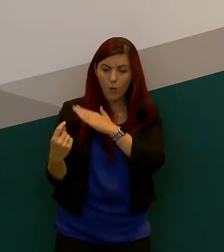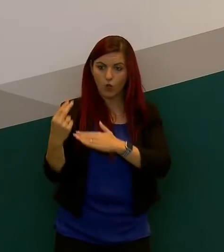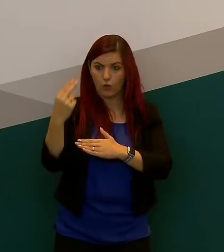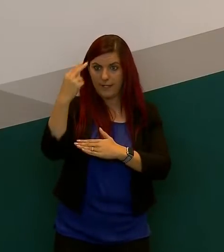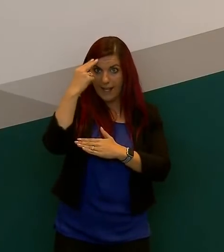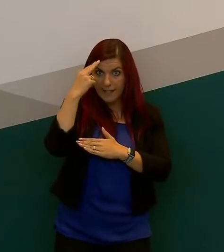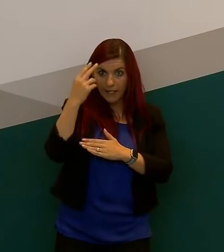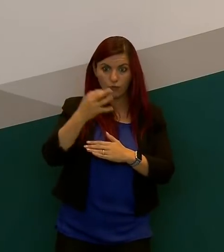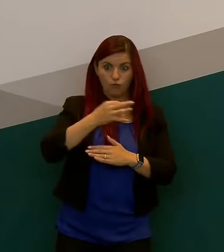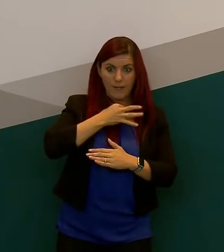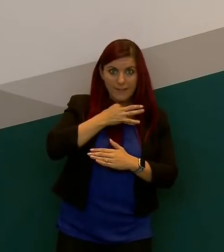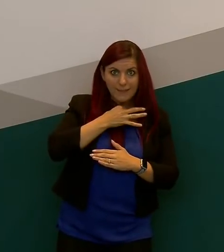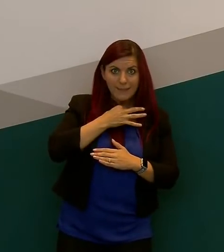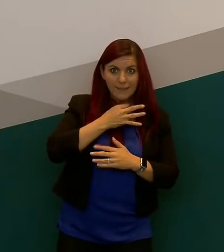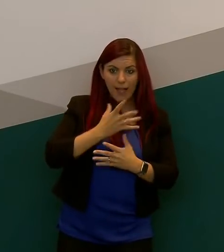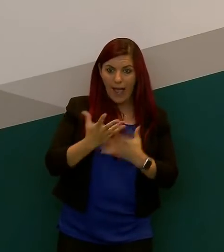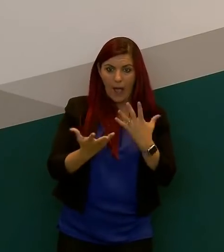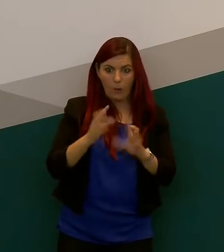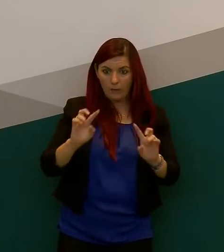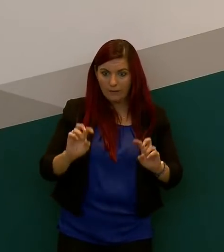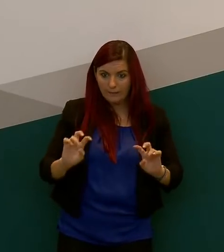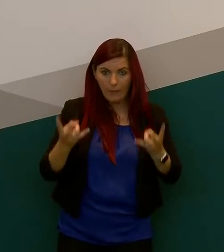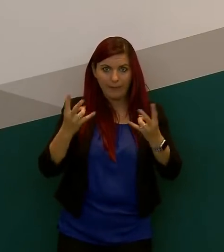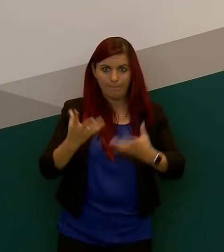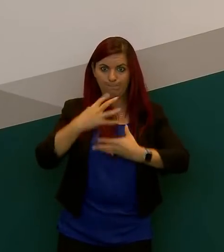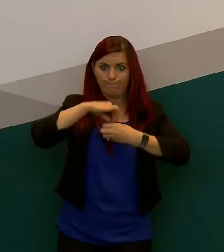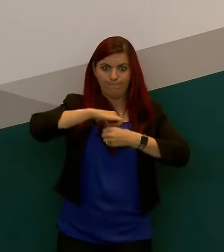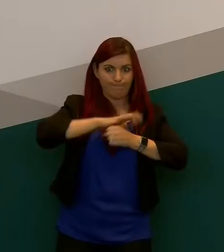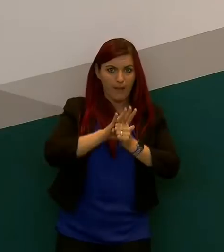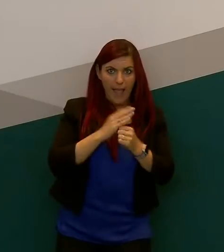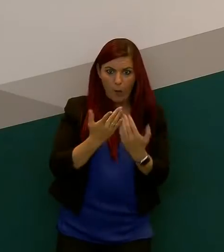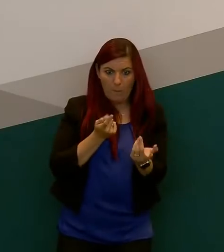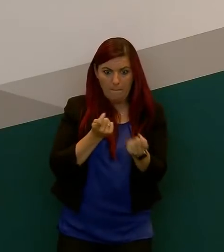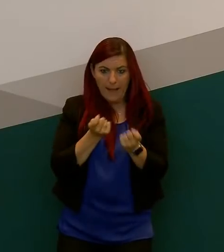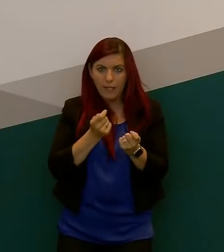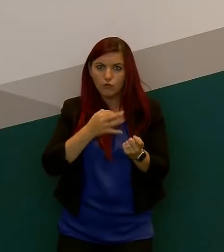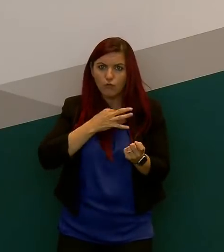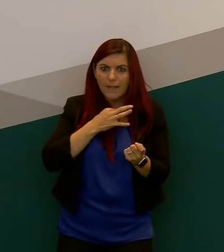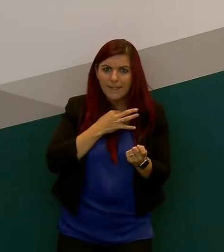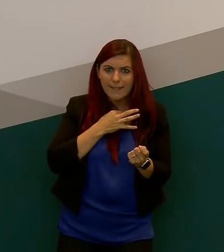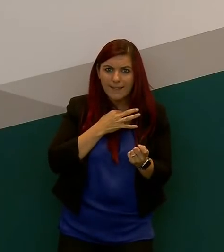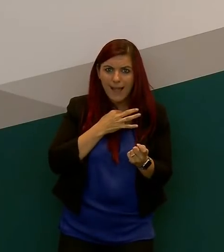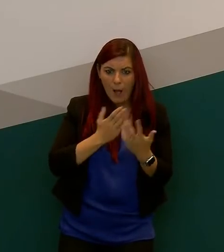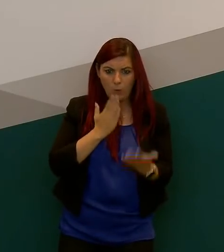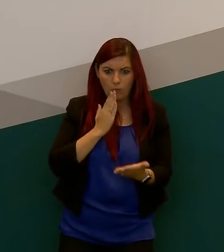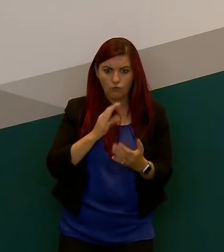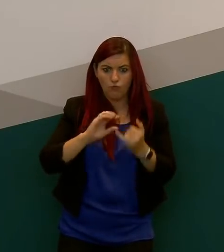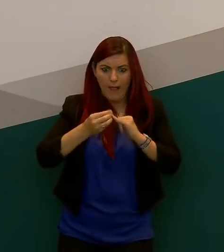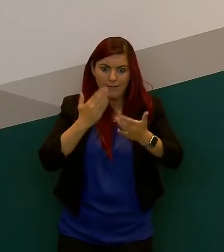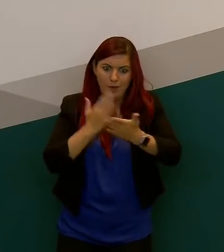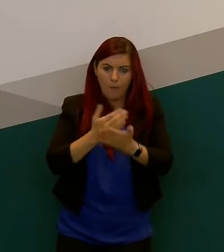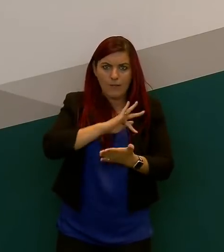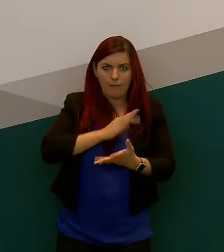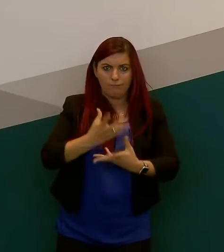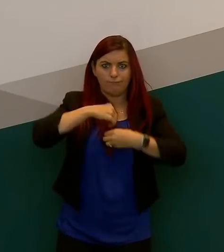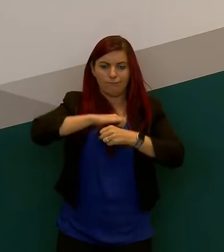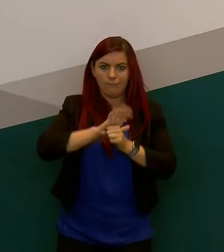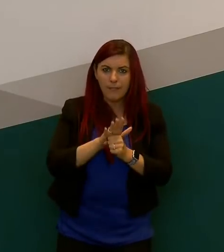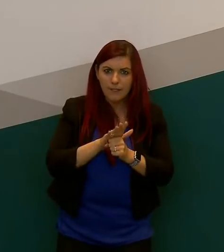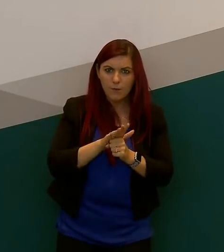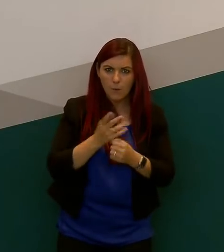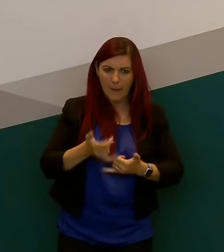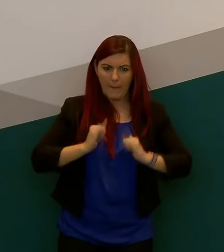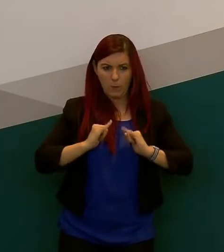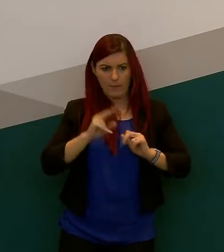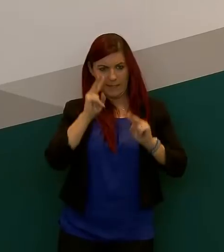risks that apply in relation to it, how to manage those risks, to be able to distinguish between a place